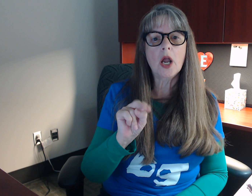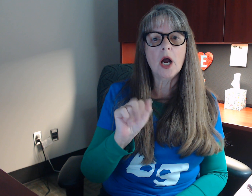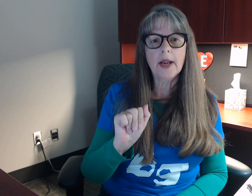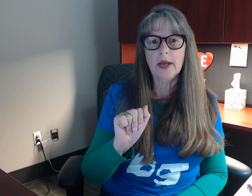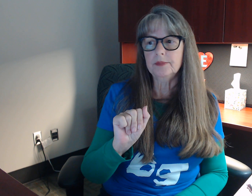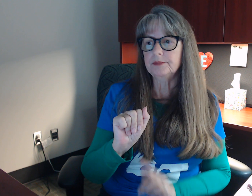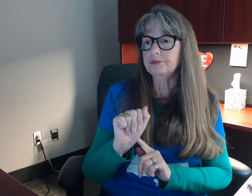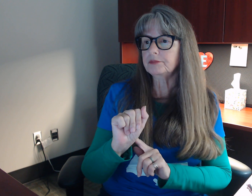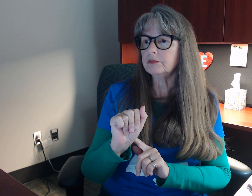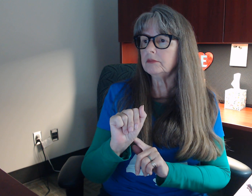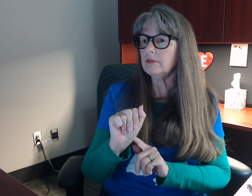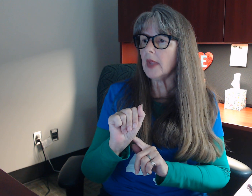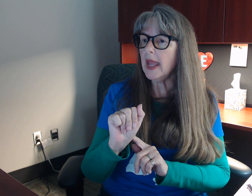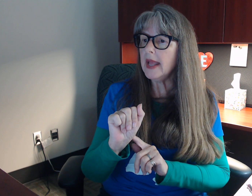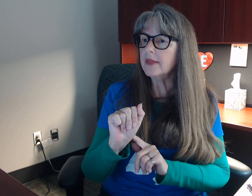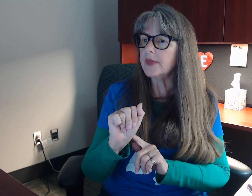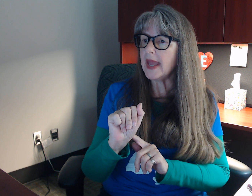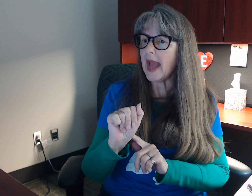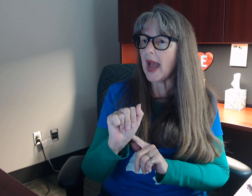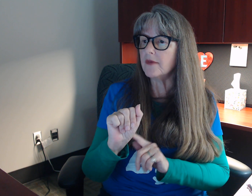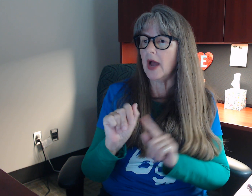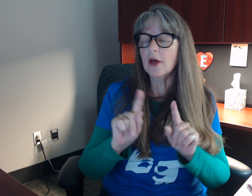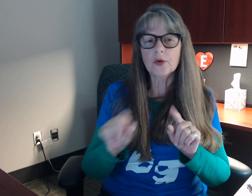Ghana, and they have other,